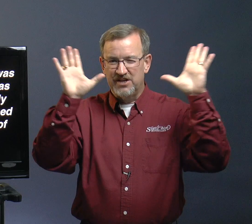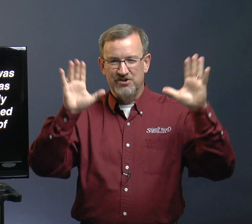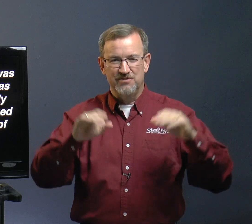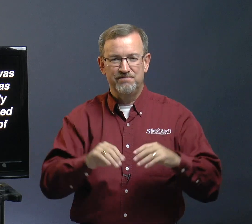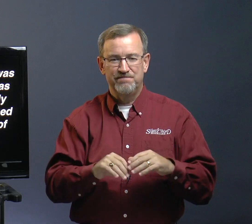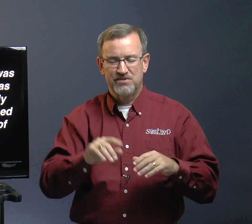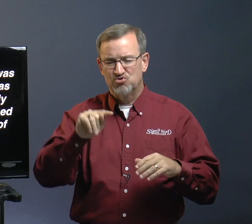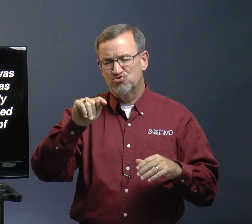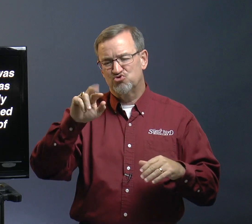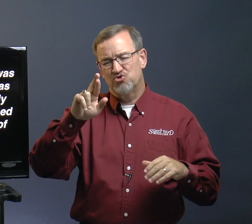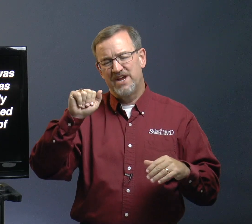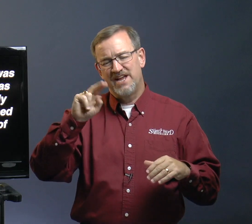transfigured.